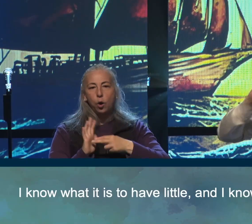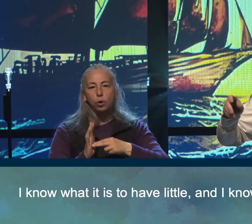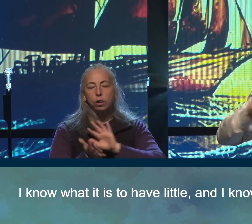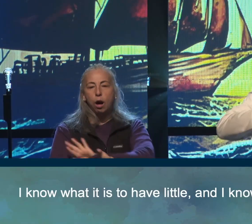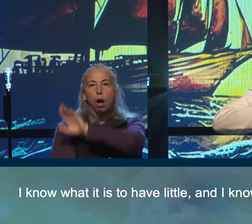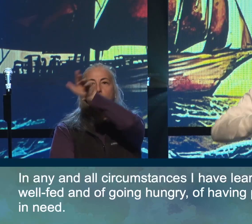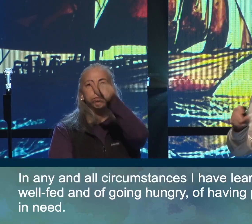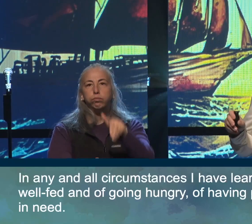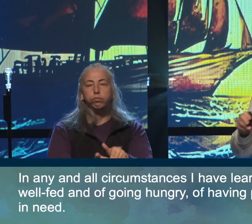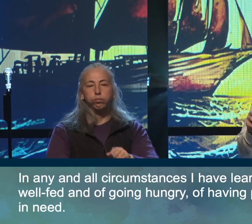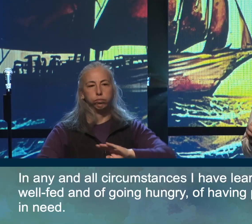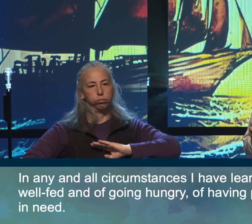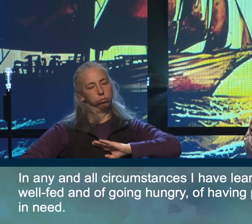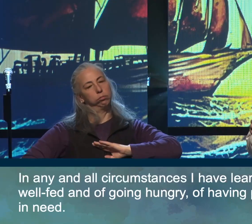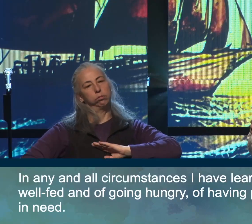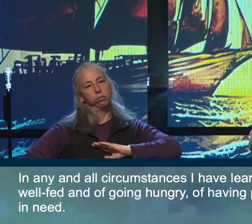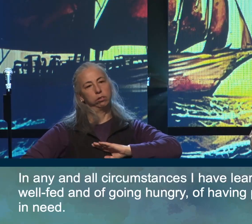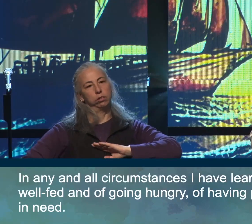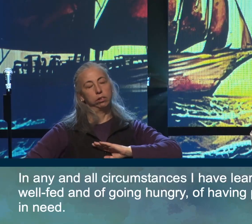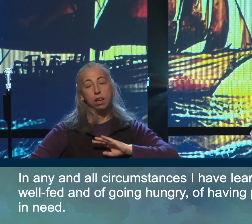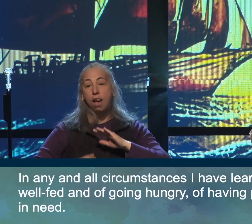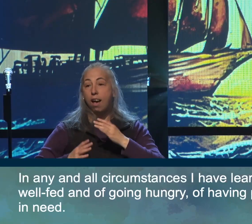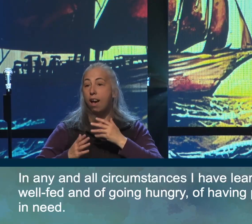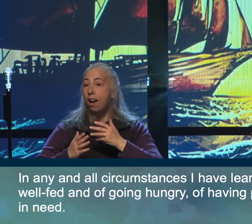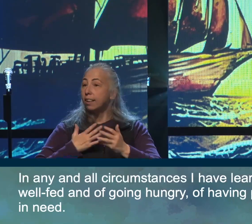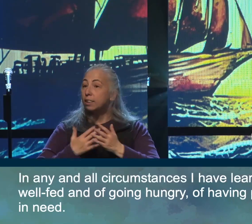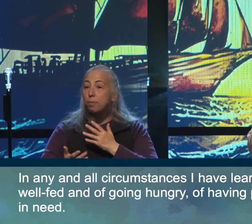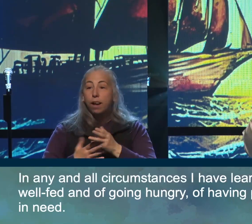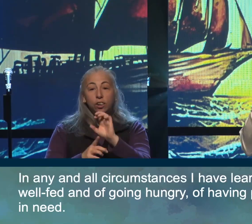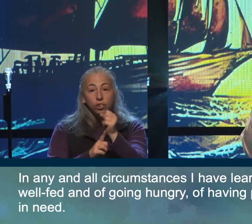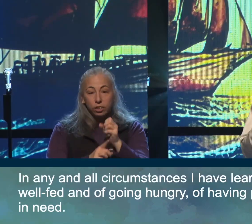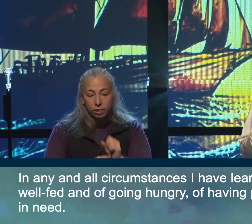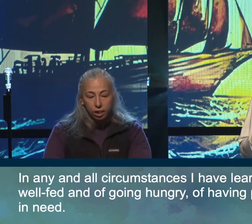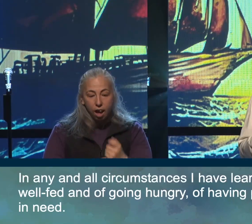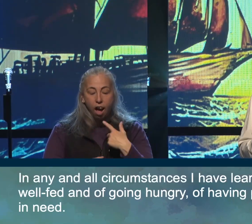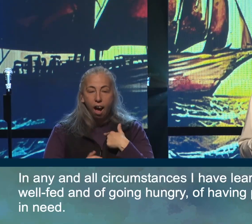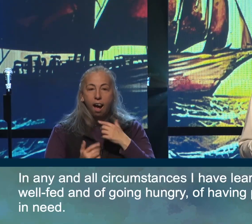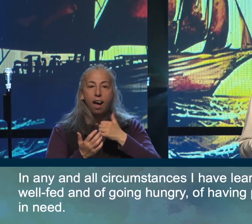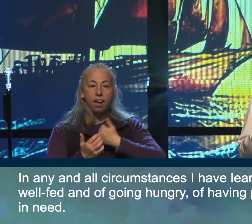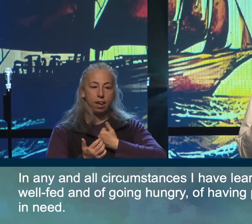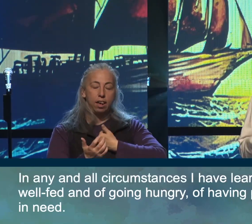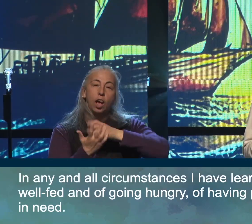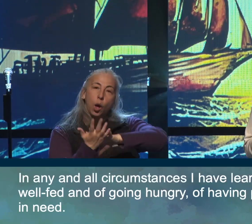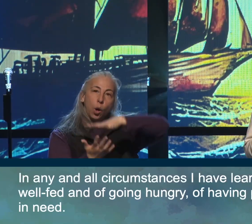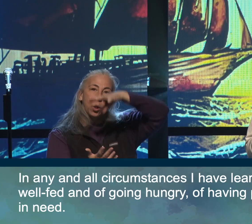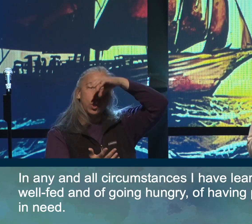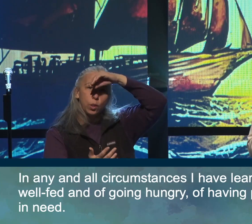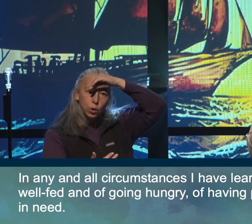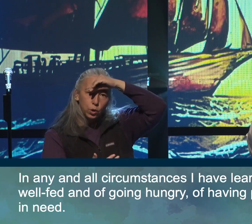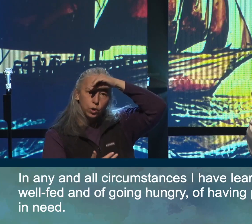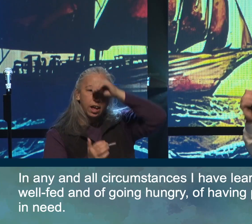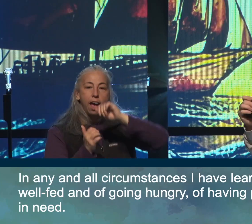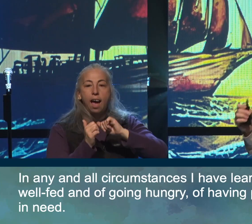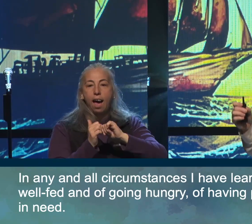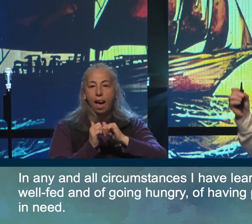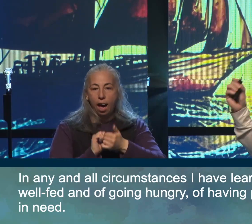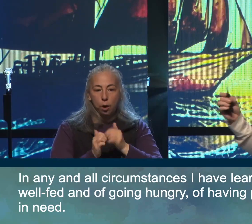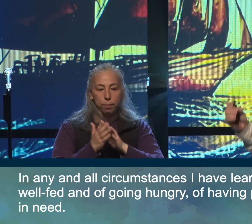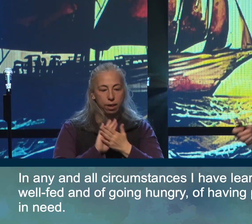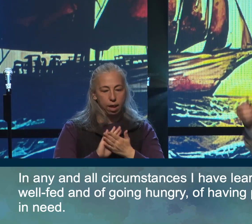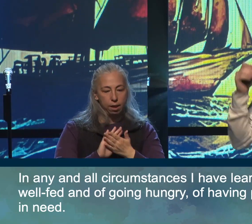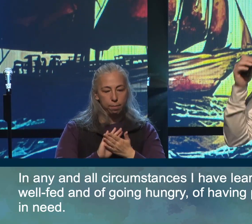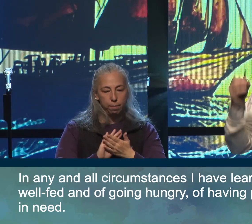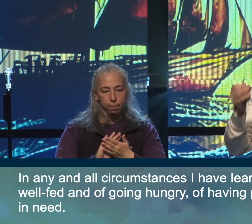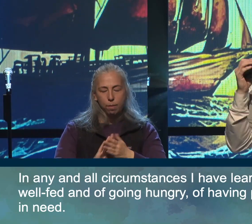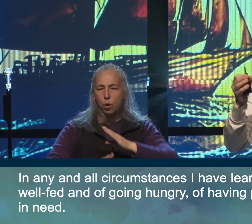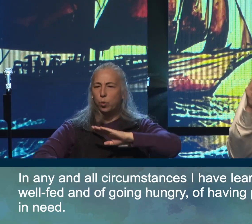And in any and all circumstances, he says this word again, I have learned the secret of being well-fed and of